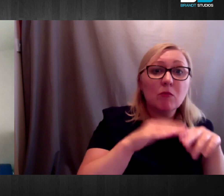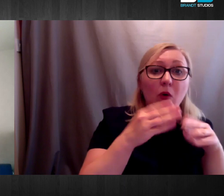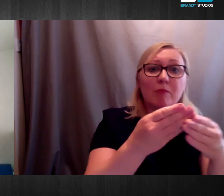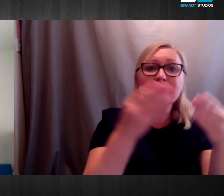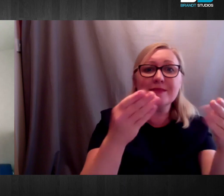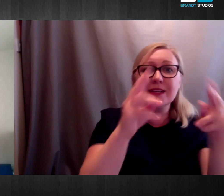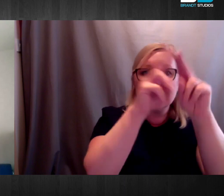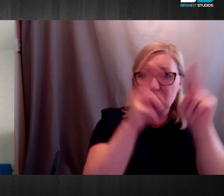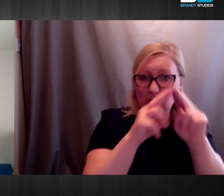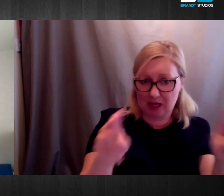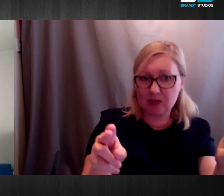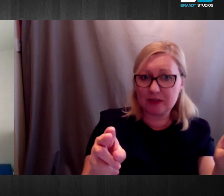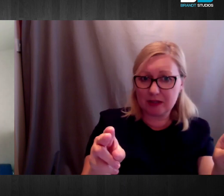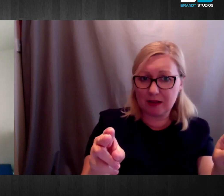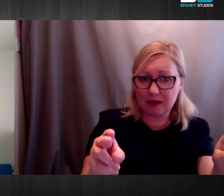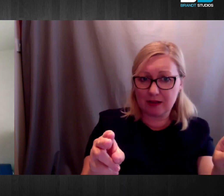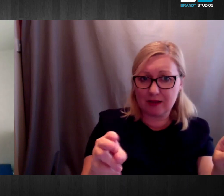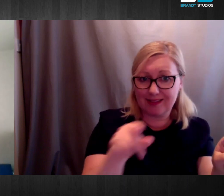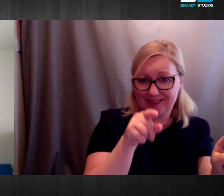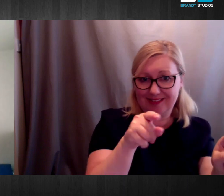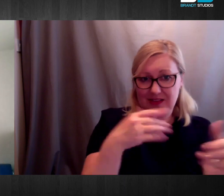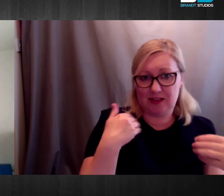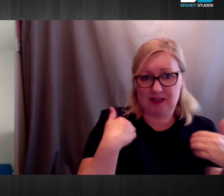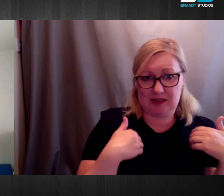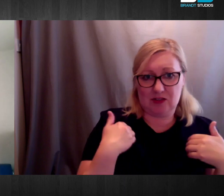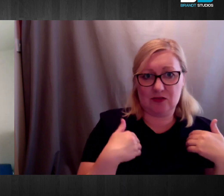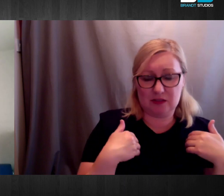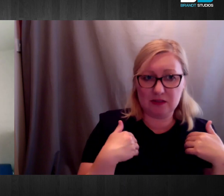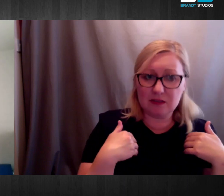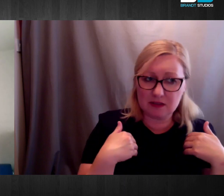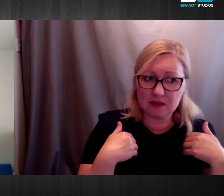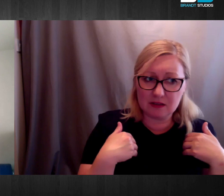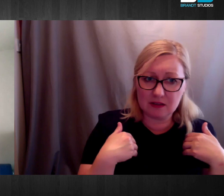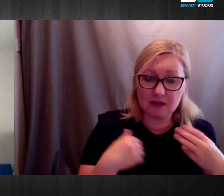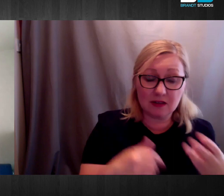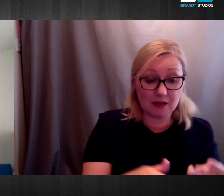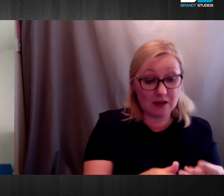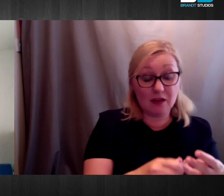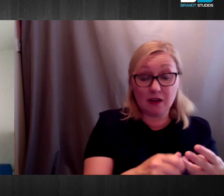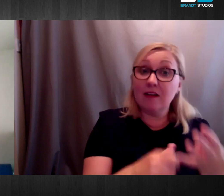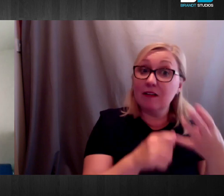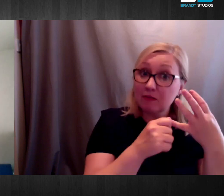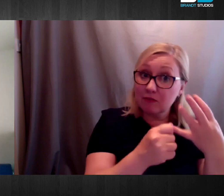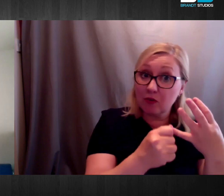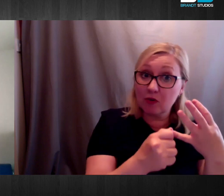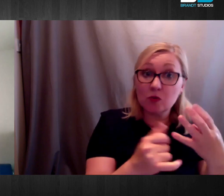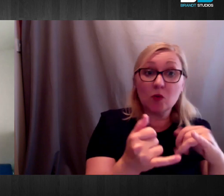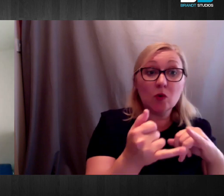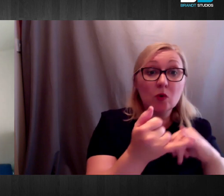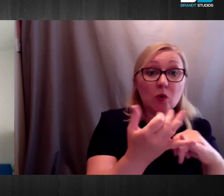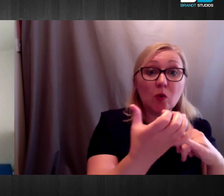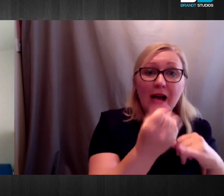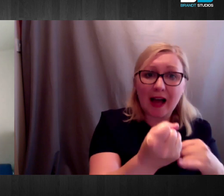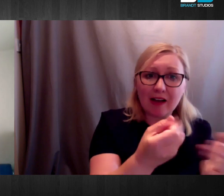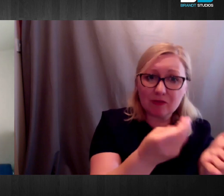instance. We have been, of course, dealing with grant holders that have all sorts of queries about, what's